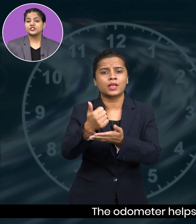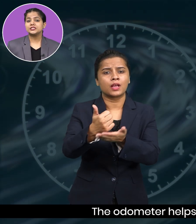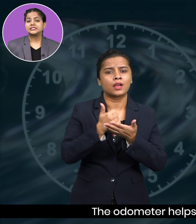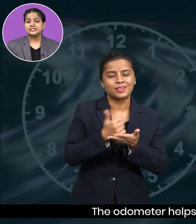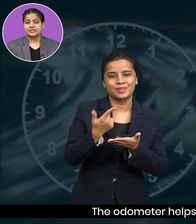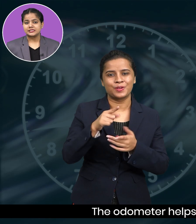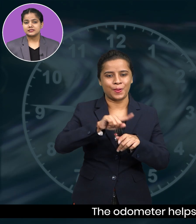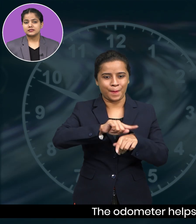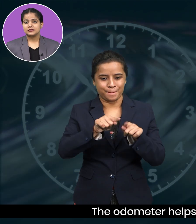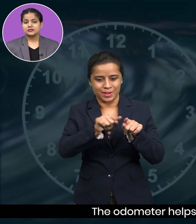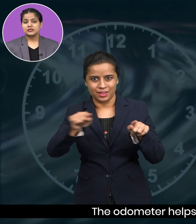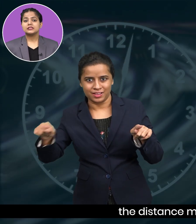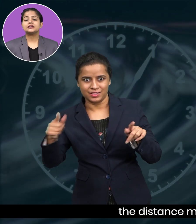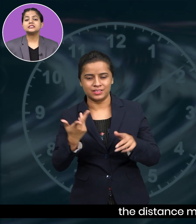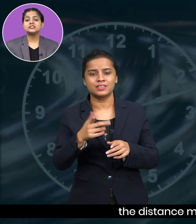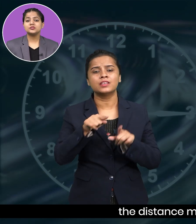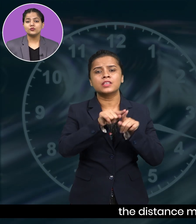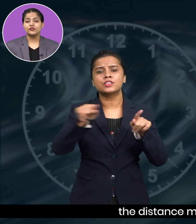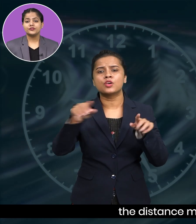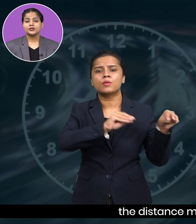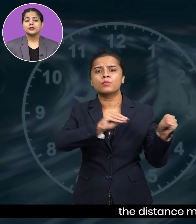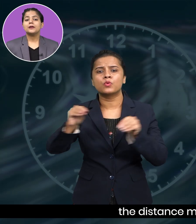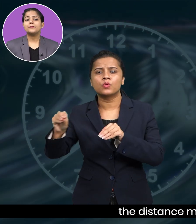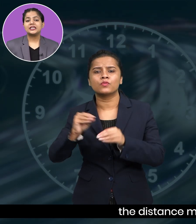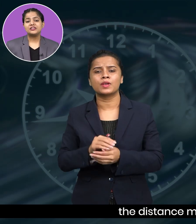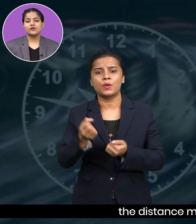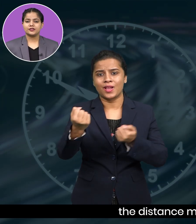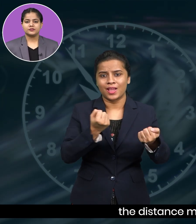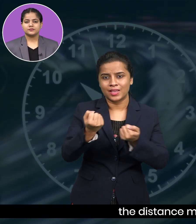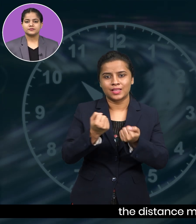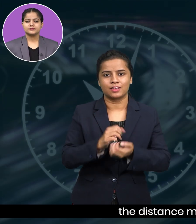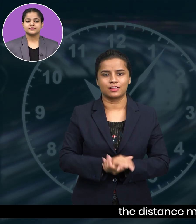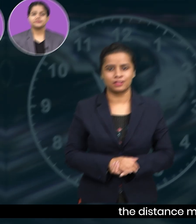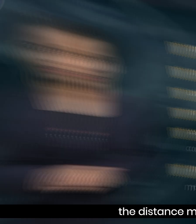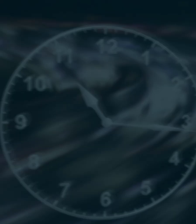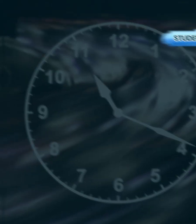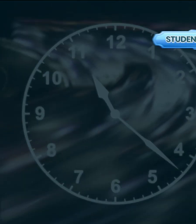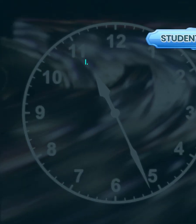helps to measure the distance moved by the vehicle.